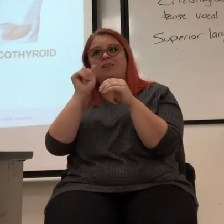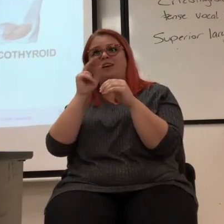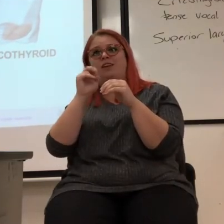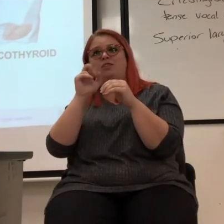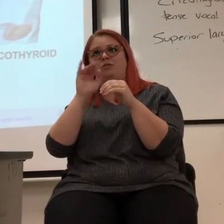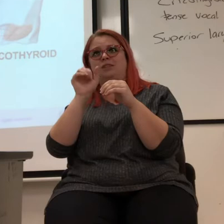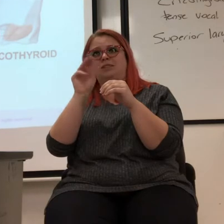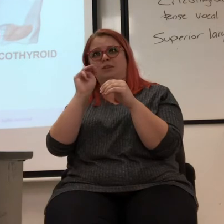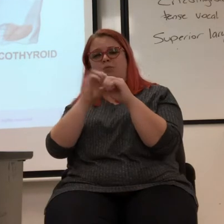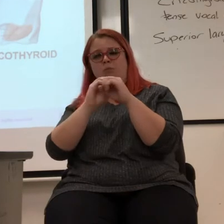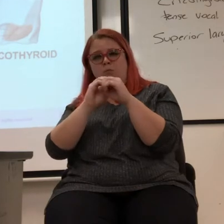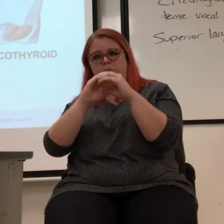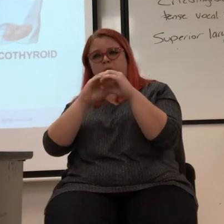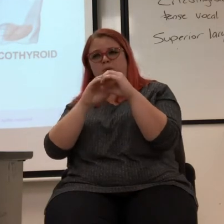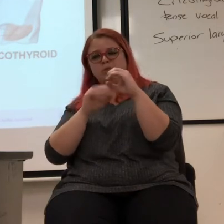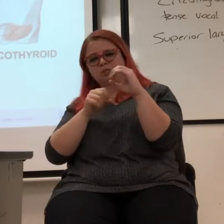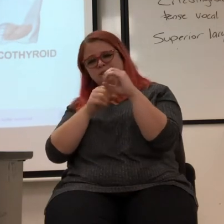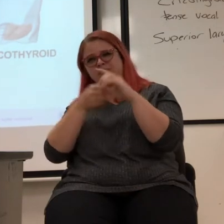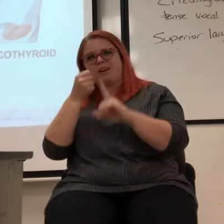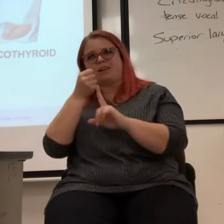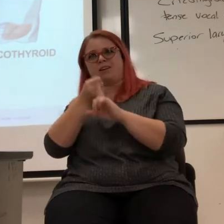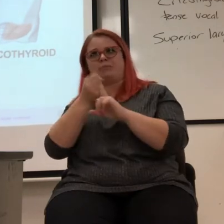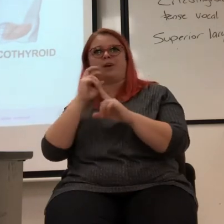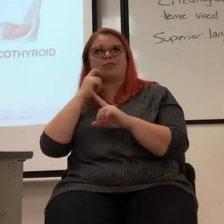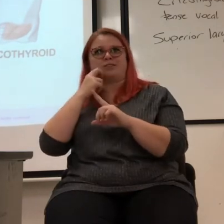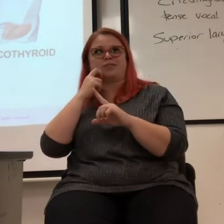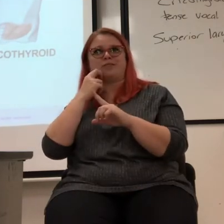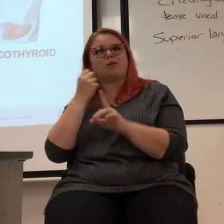nerve, it might affect your voice.